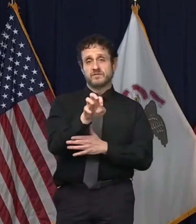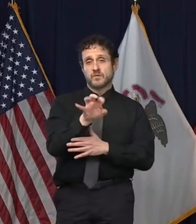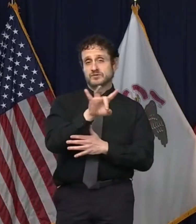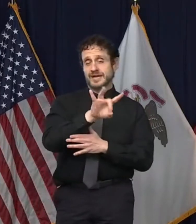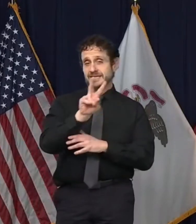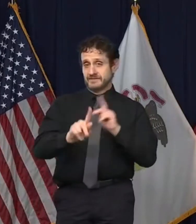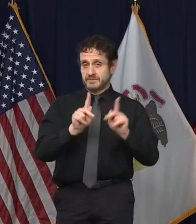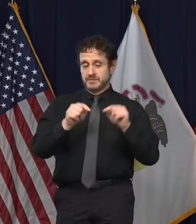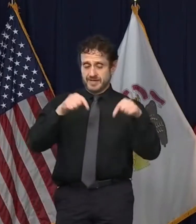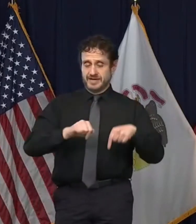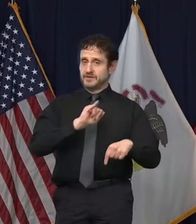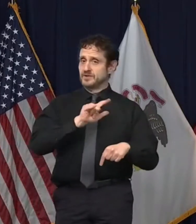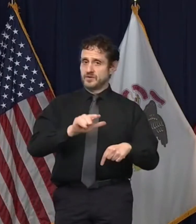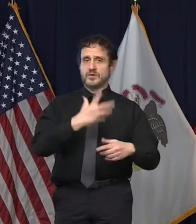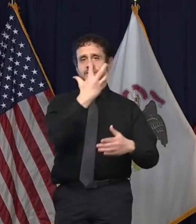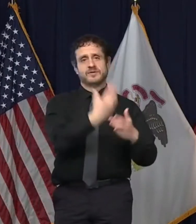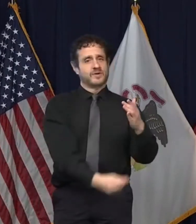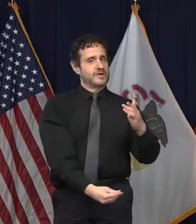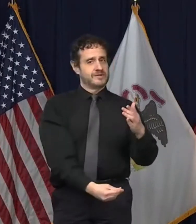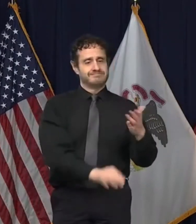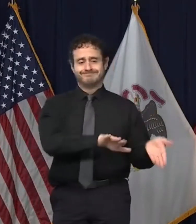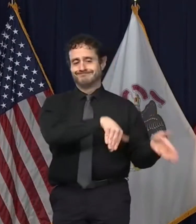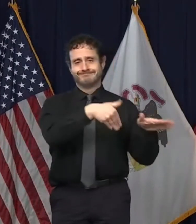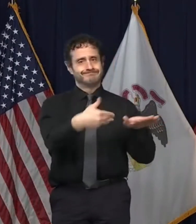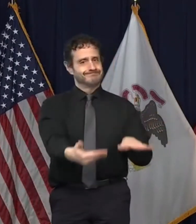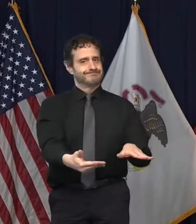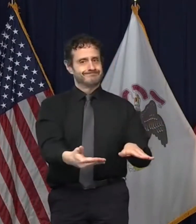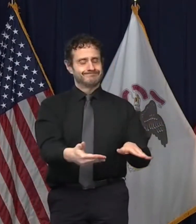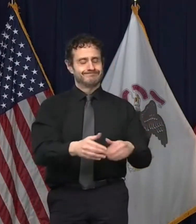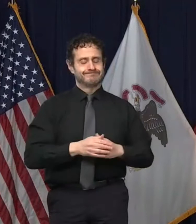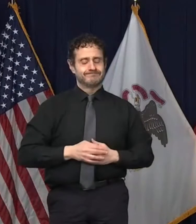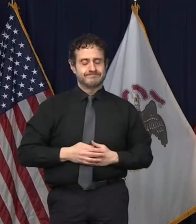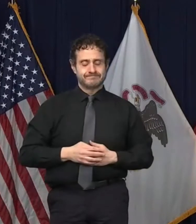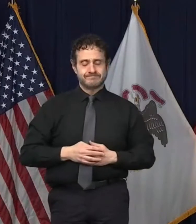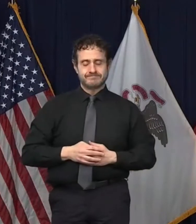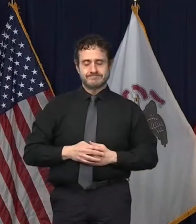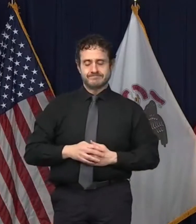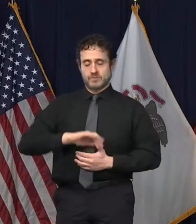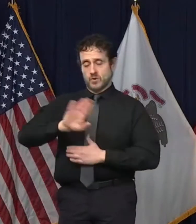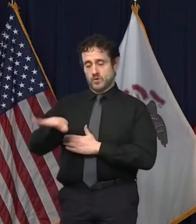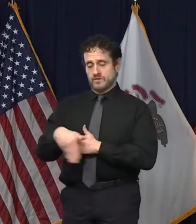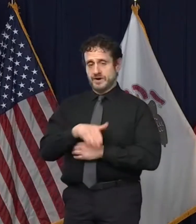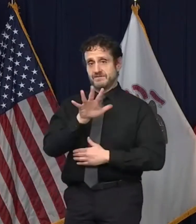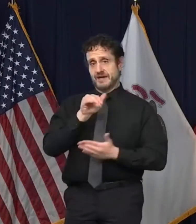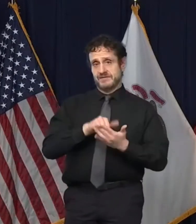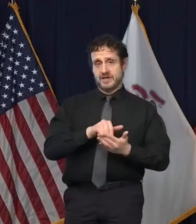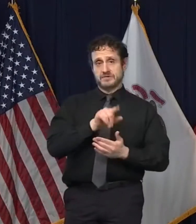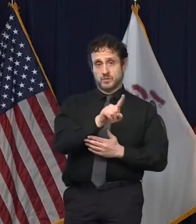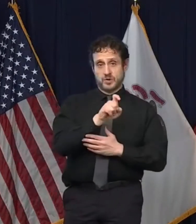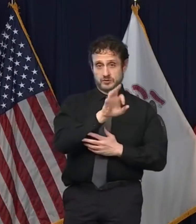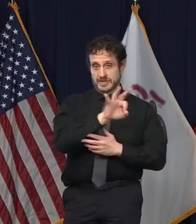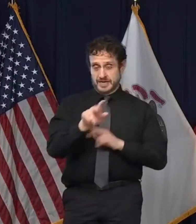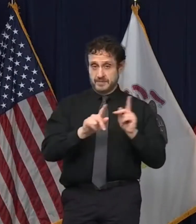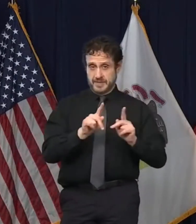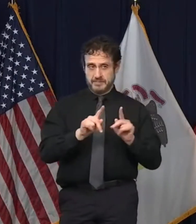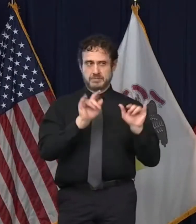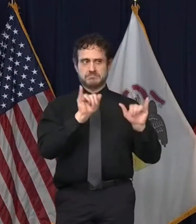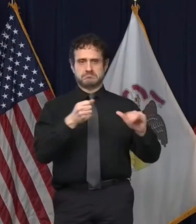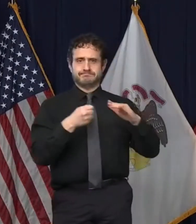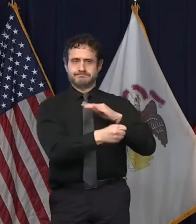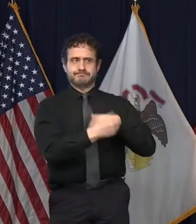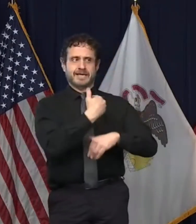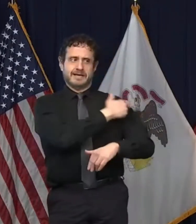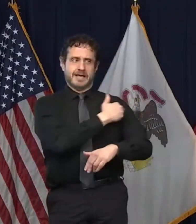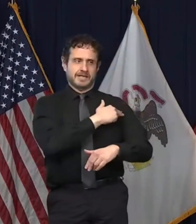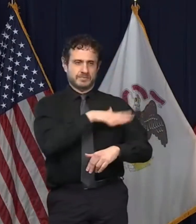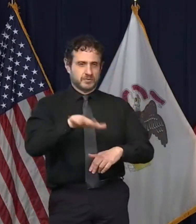13,487 Illinoisans no longer with us. Overnight, 5,199 individuals were in hospitals across the state